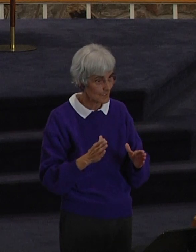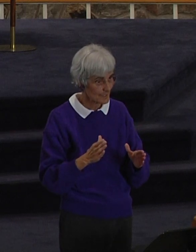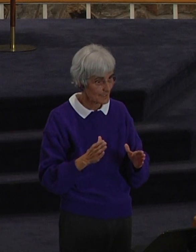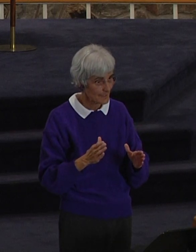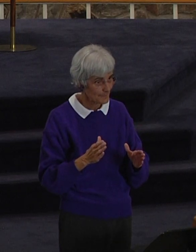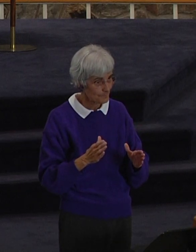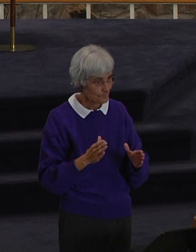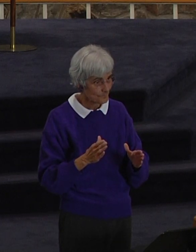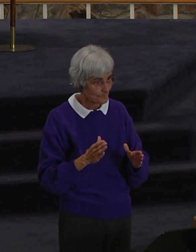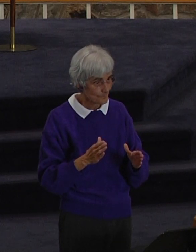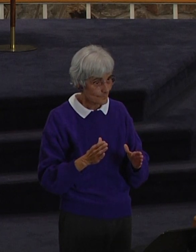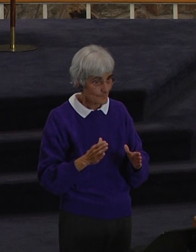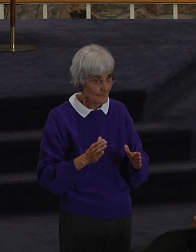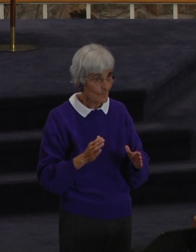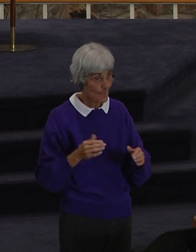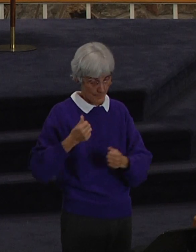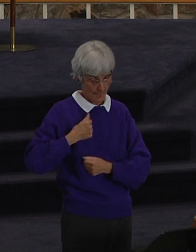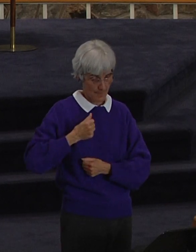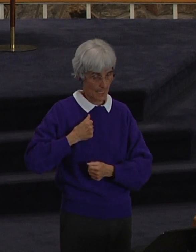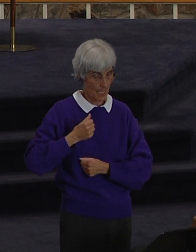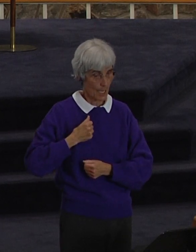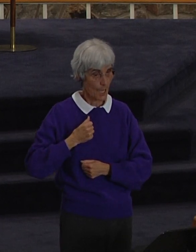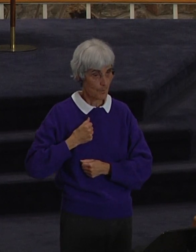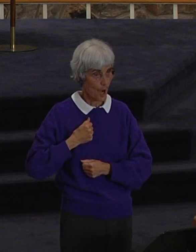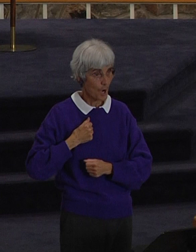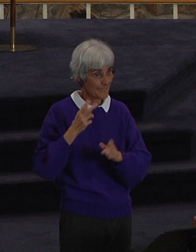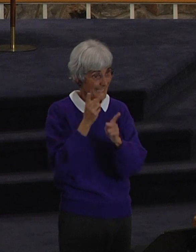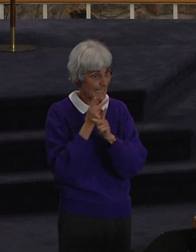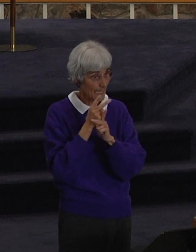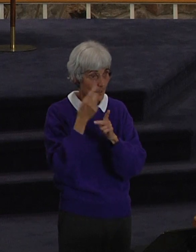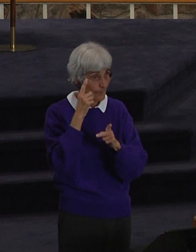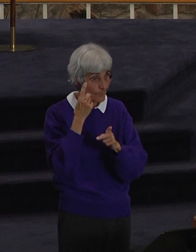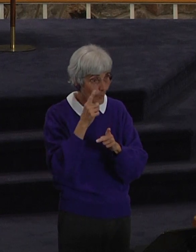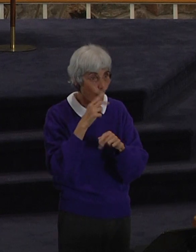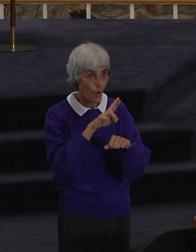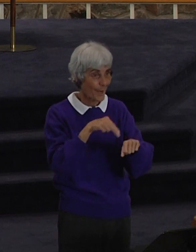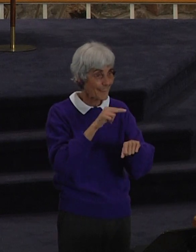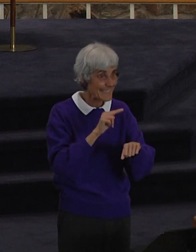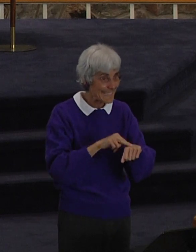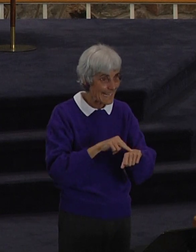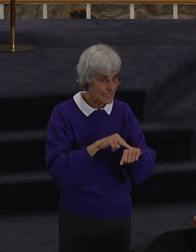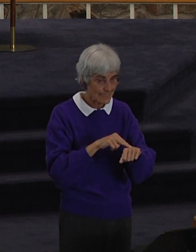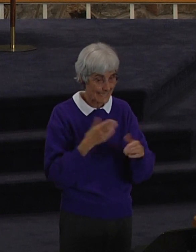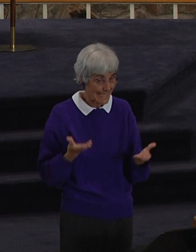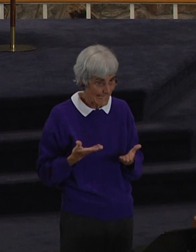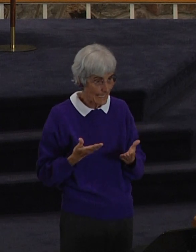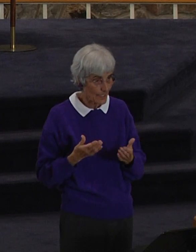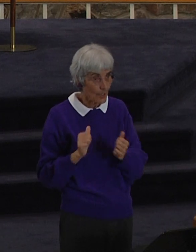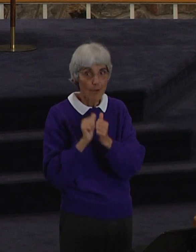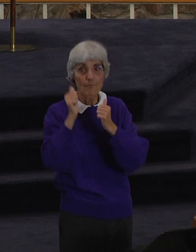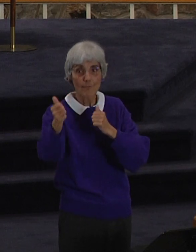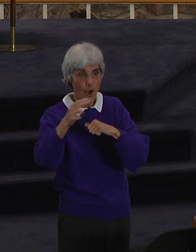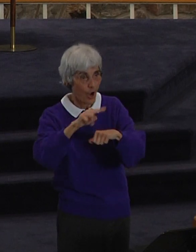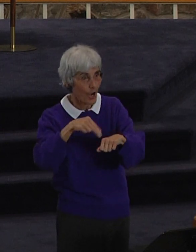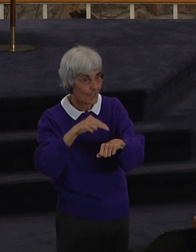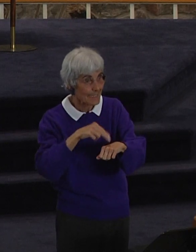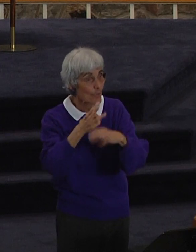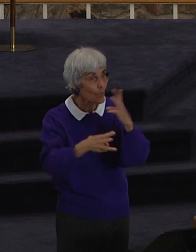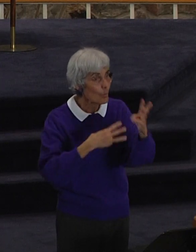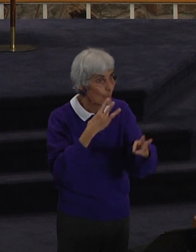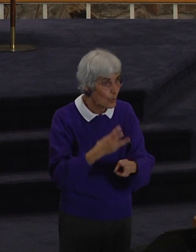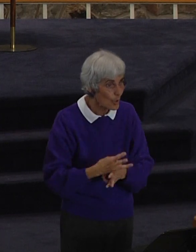military, our Army as a whole, the nation, those nations that we serve. It's a bigger